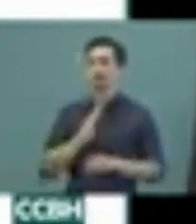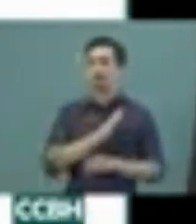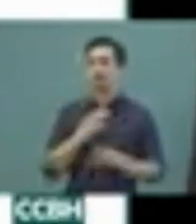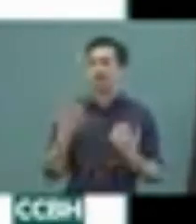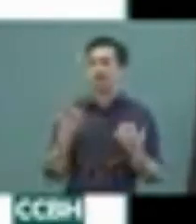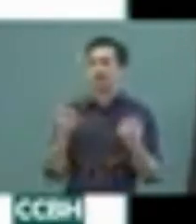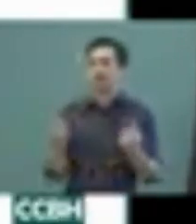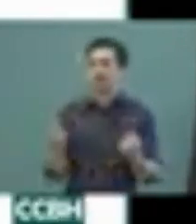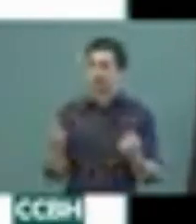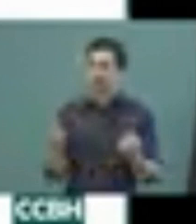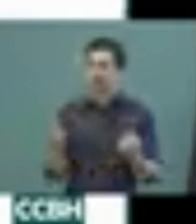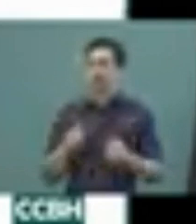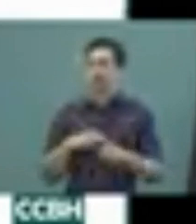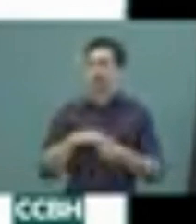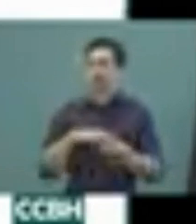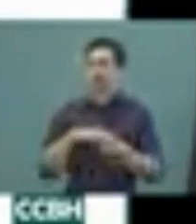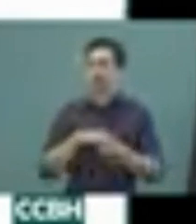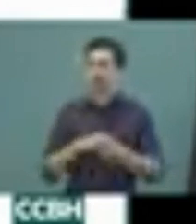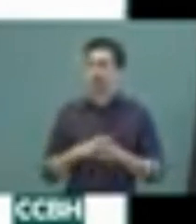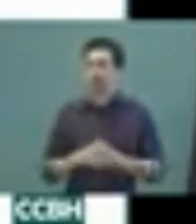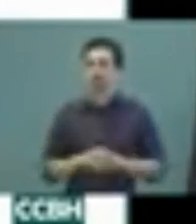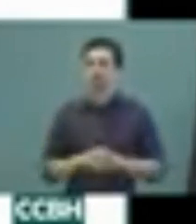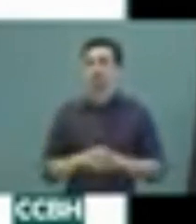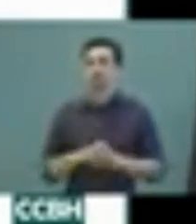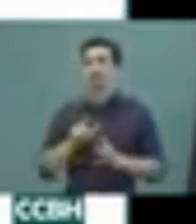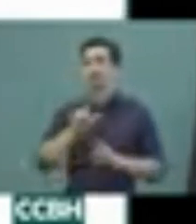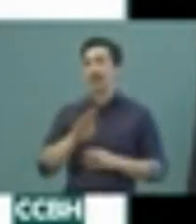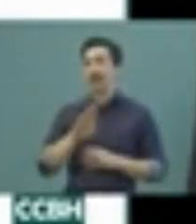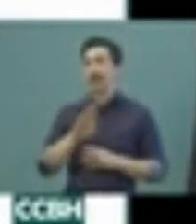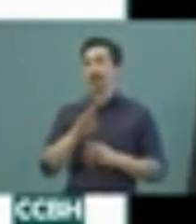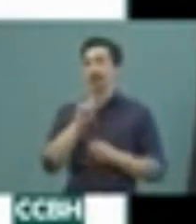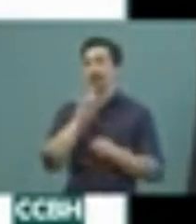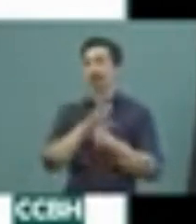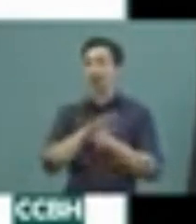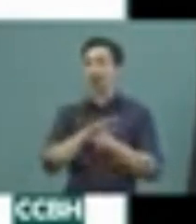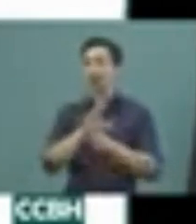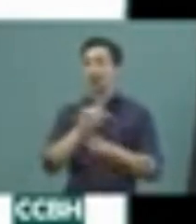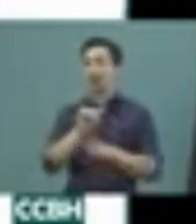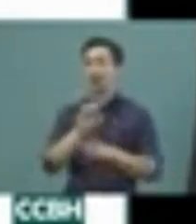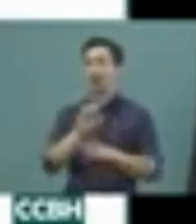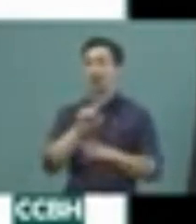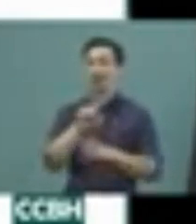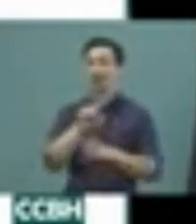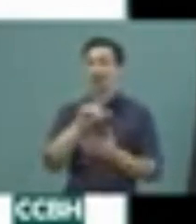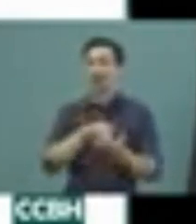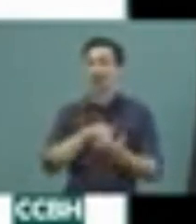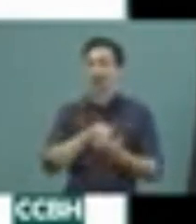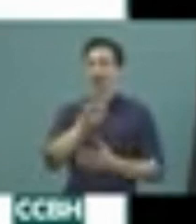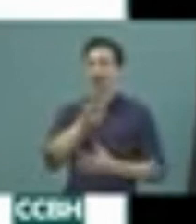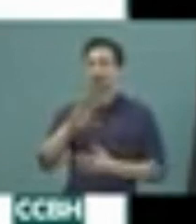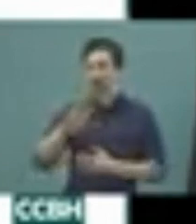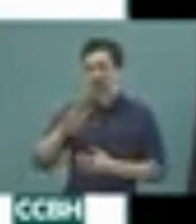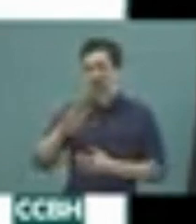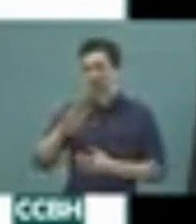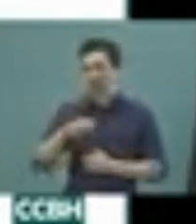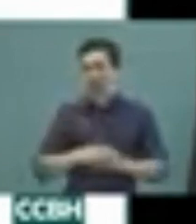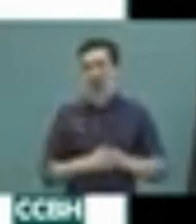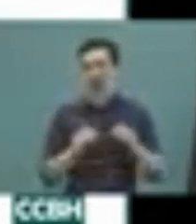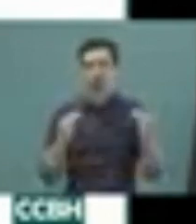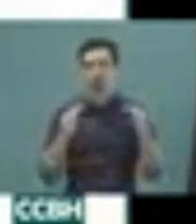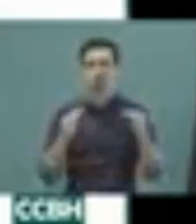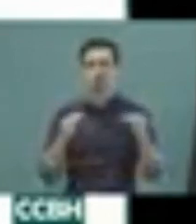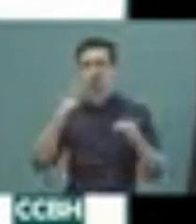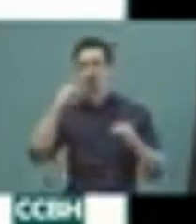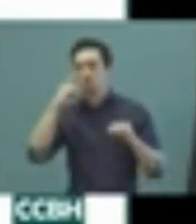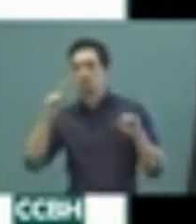Health jurisdiction, our lab confirmed cases are 1,094. Our